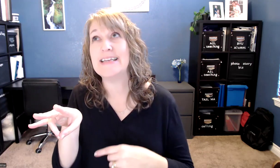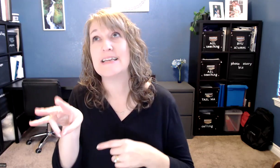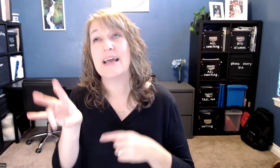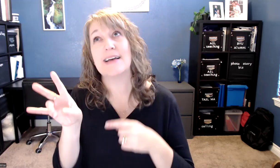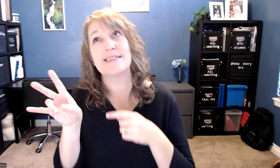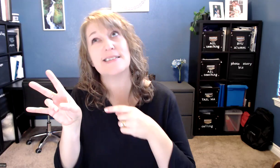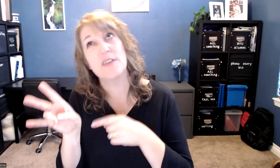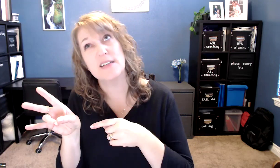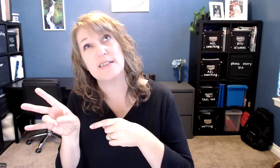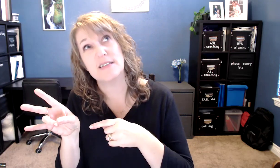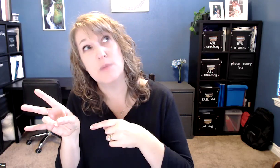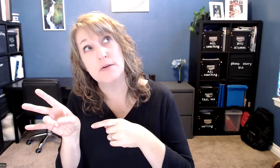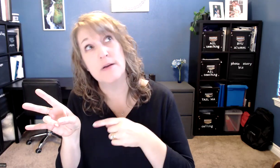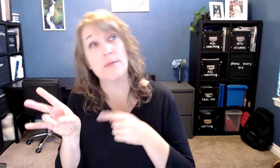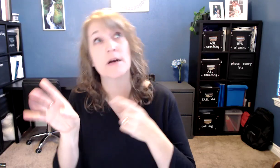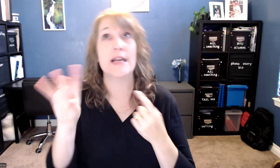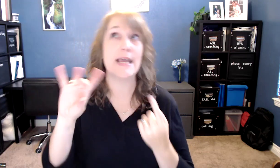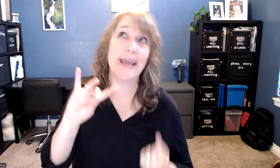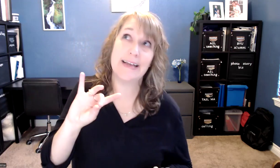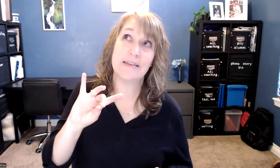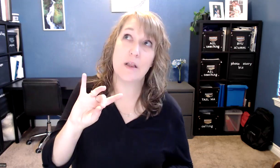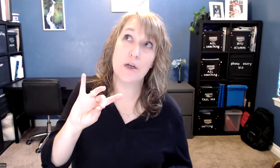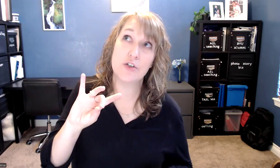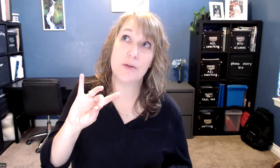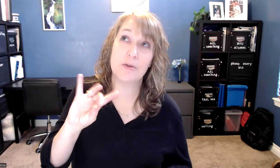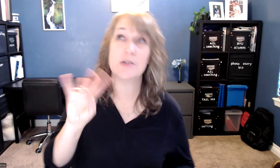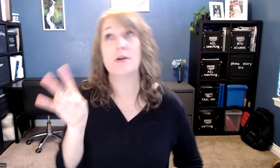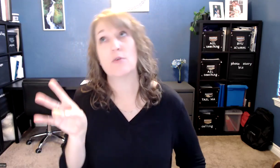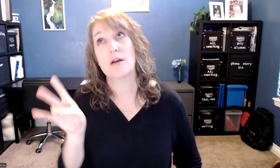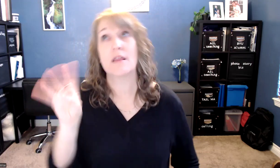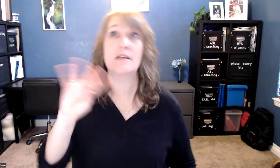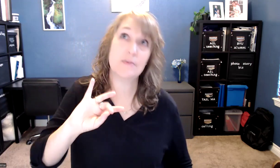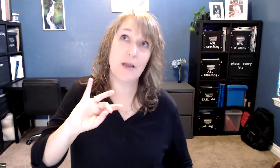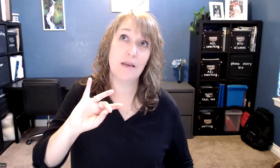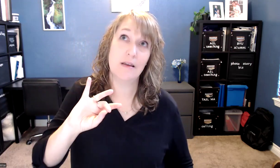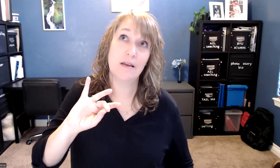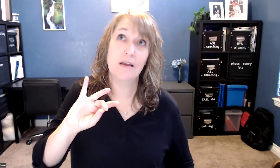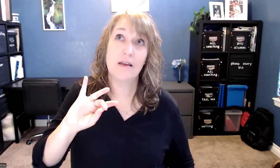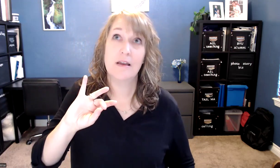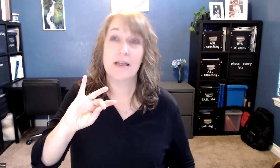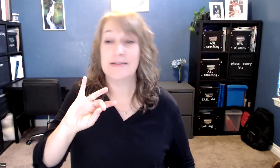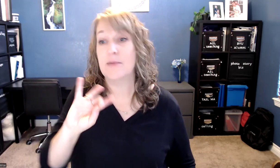78 has 7 as the smaller number and 8 as the larger number, so it'll rock this way. And same